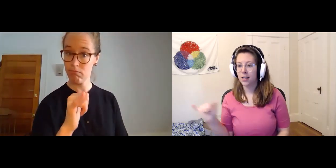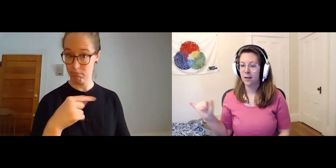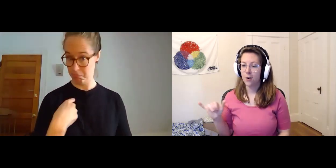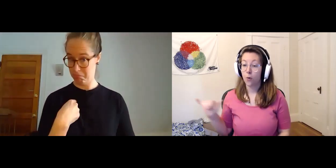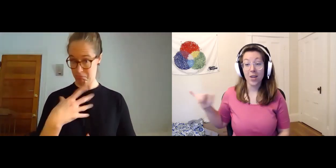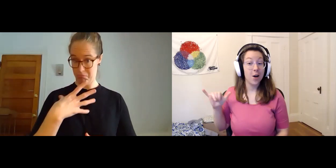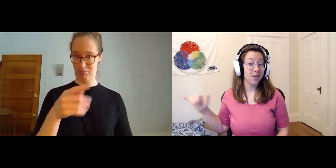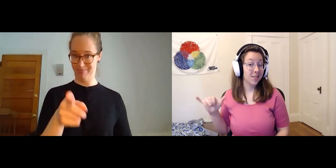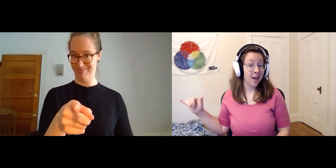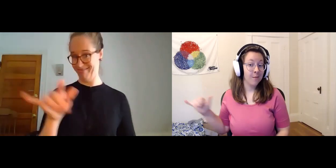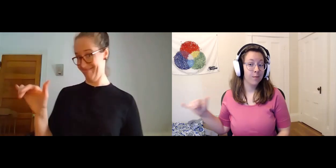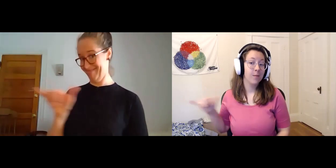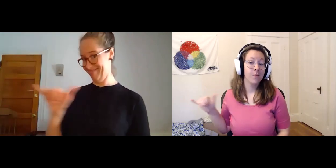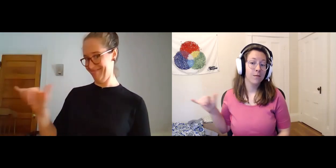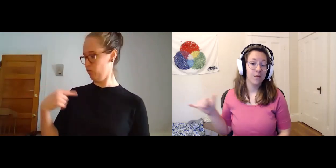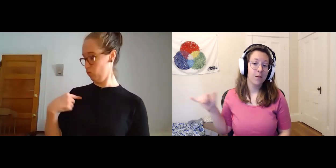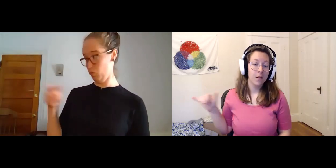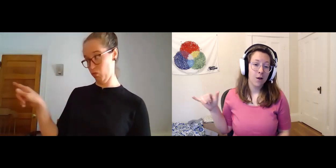where is Lakin? We are the same.